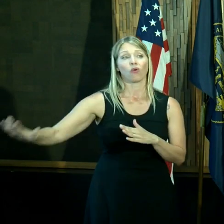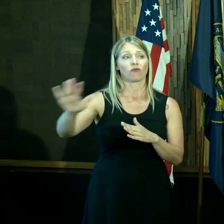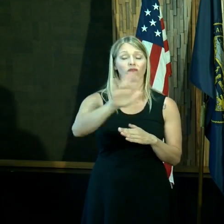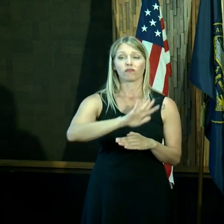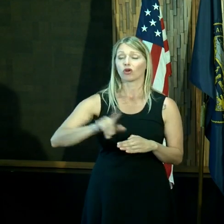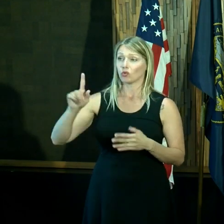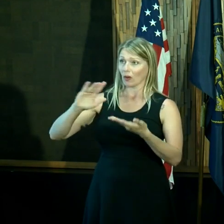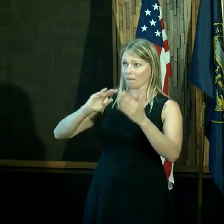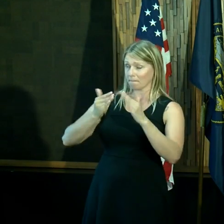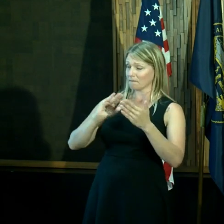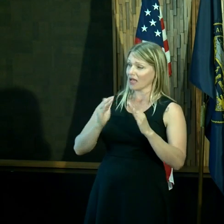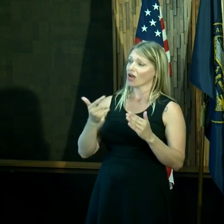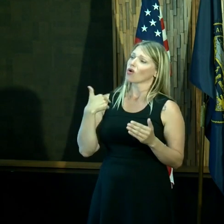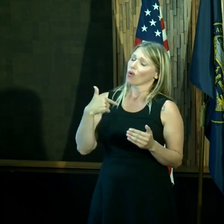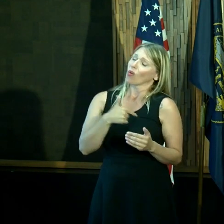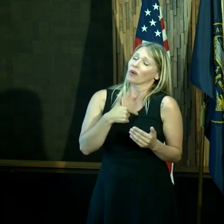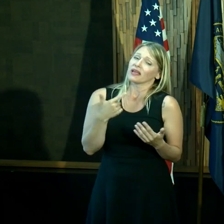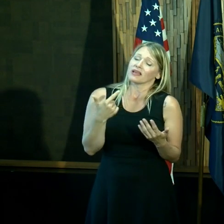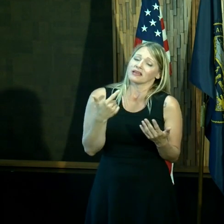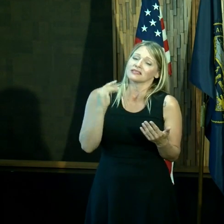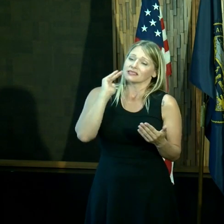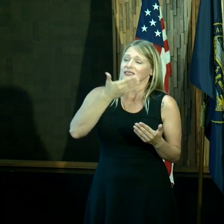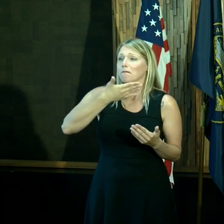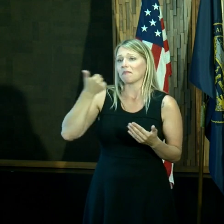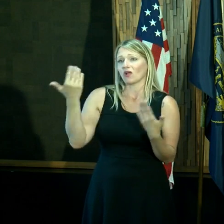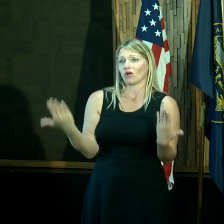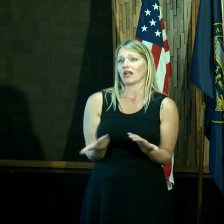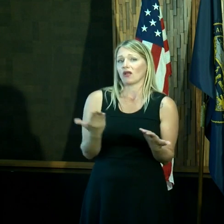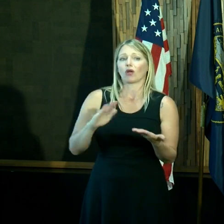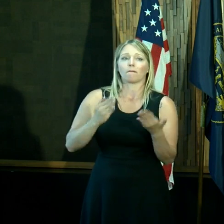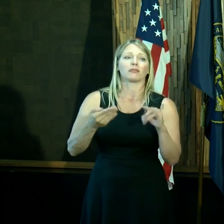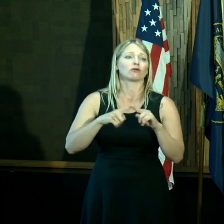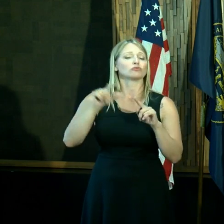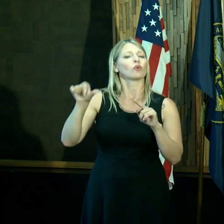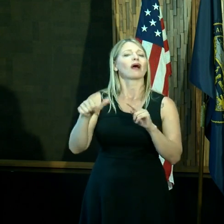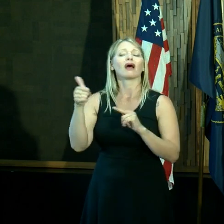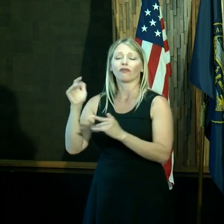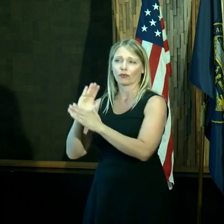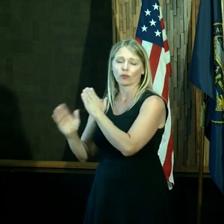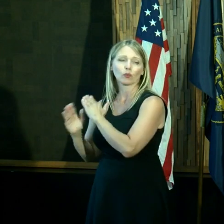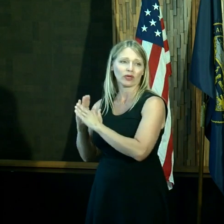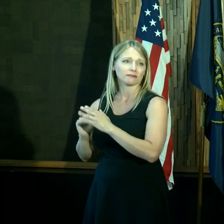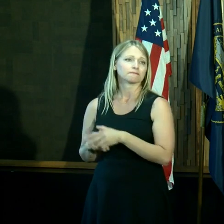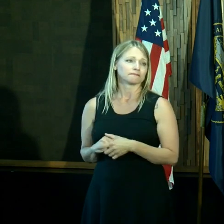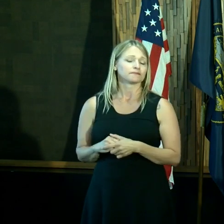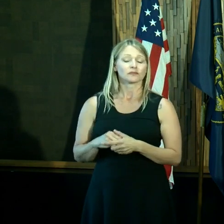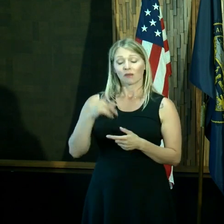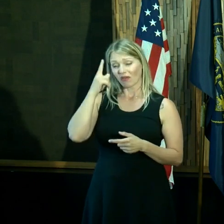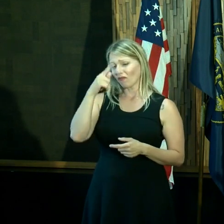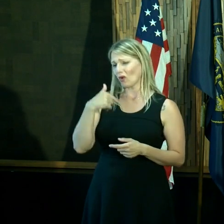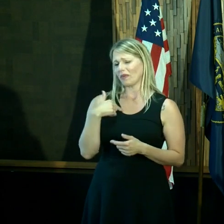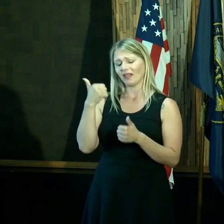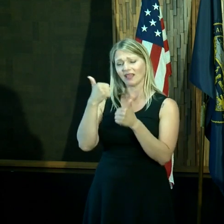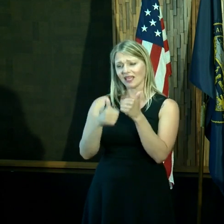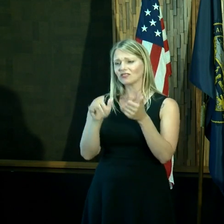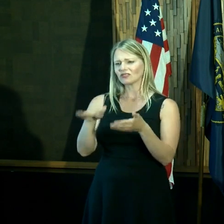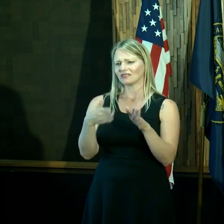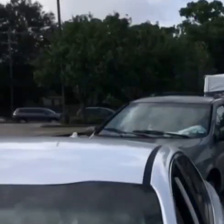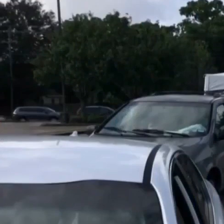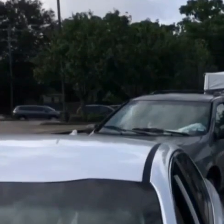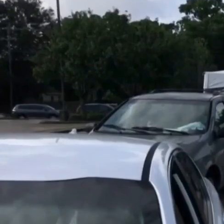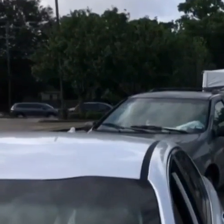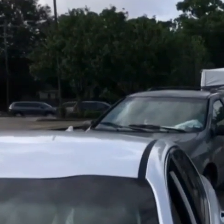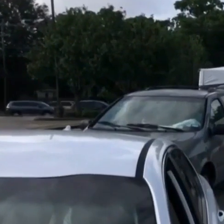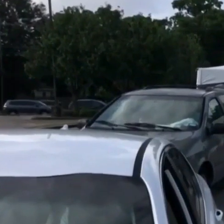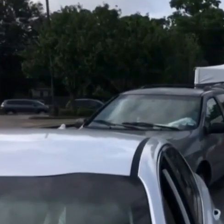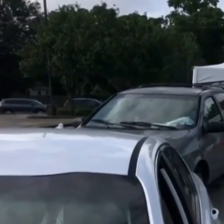basis, we would probably say we are better off than what some other communities are seeing. But for me, every death is too